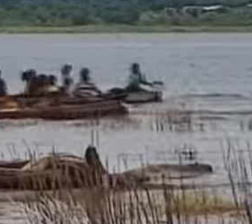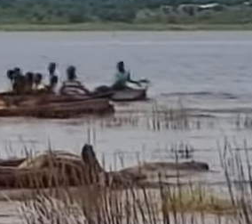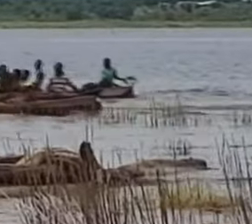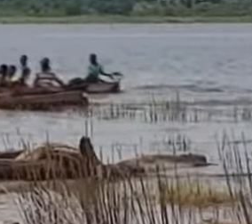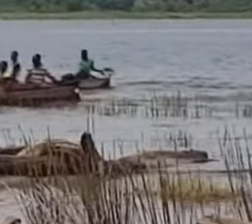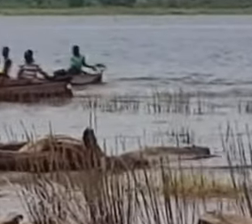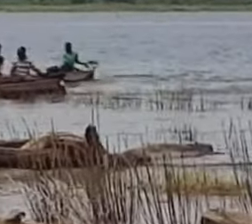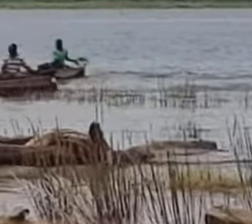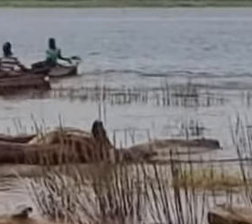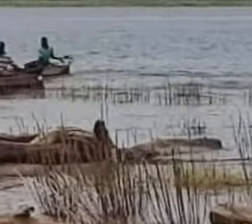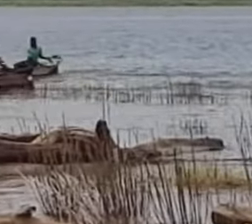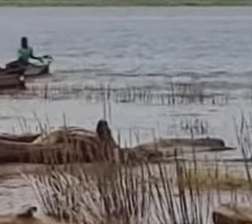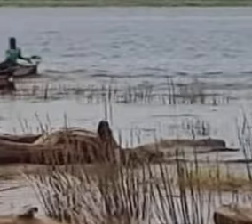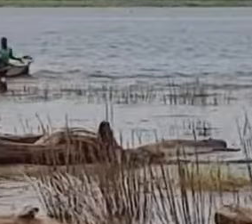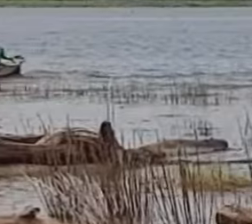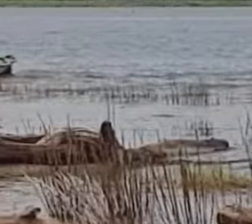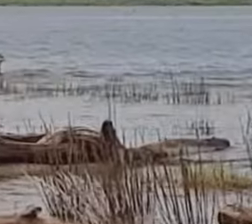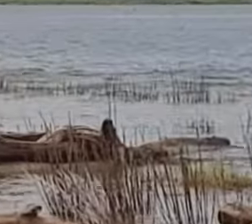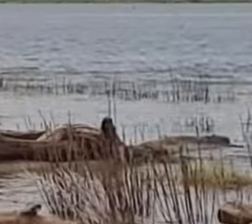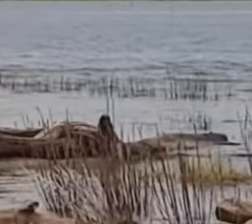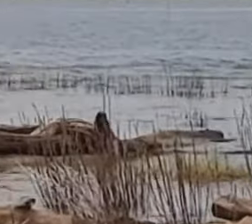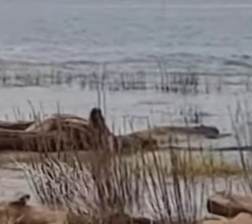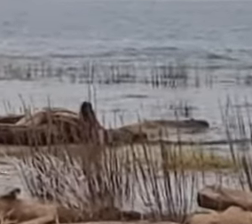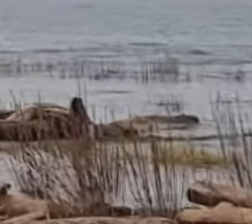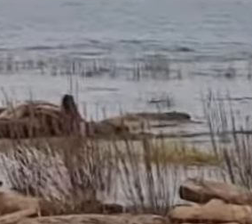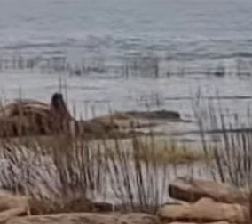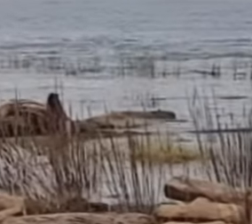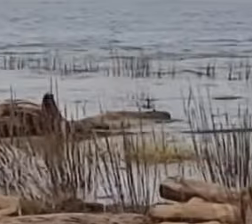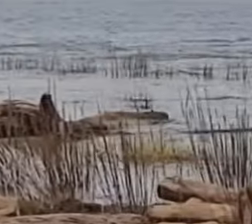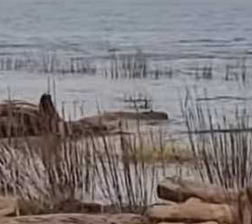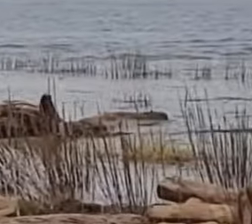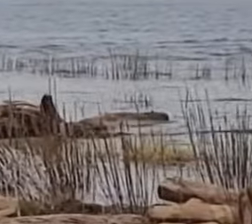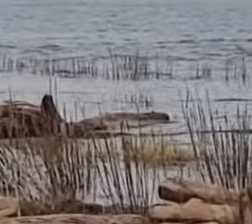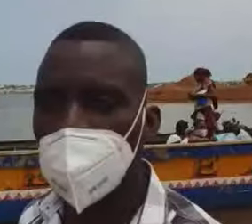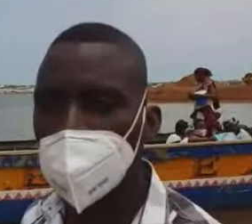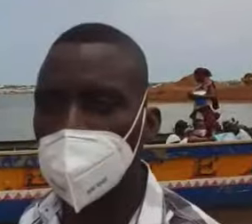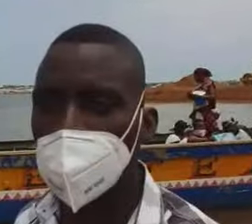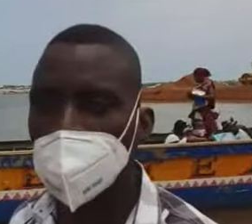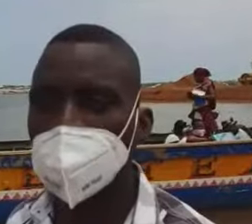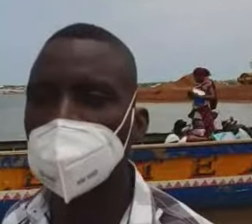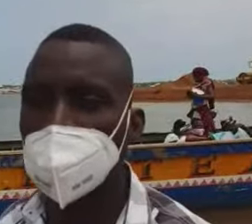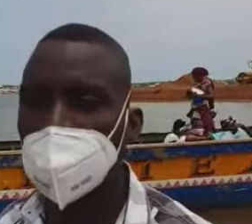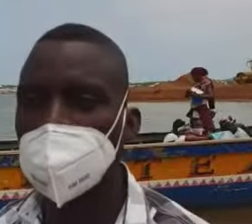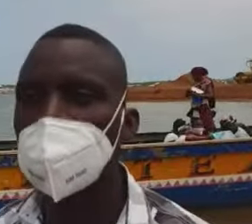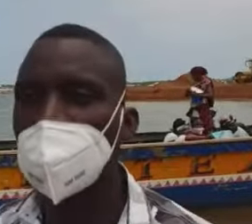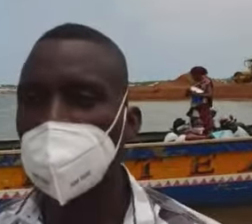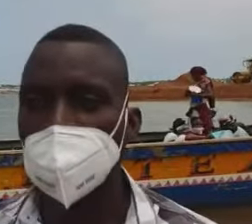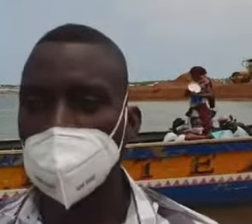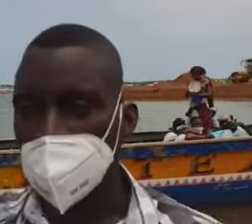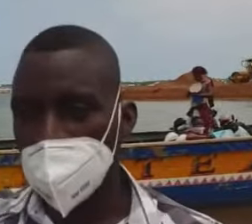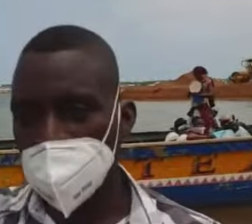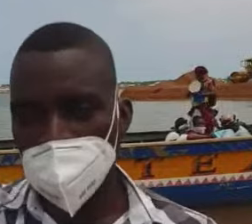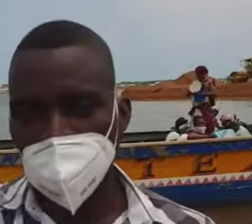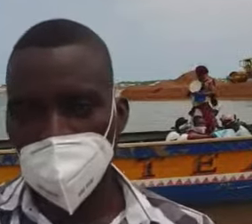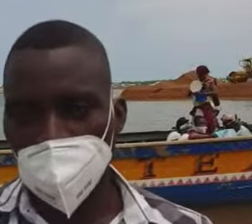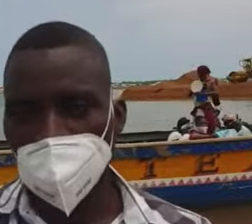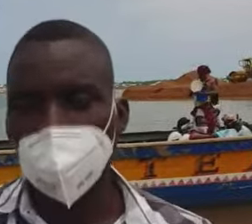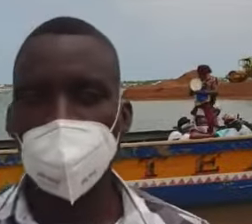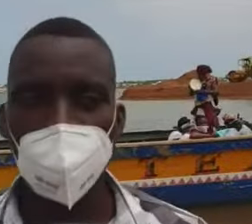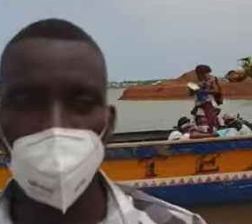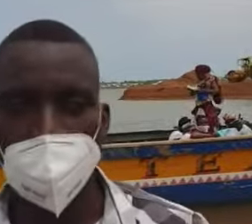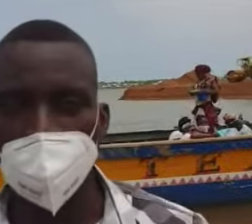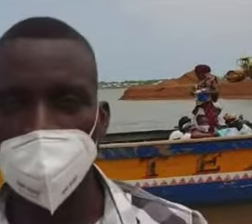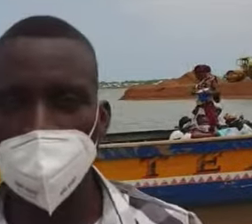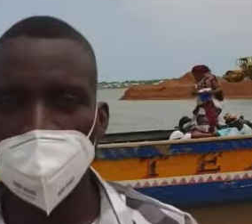But a business to me free baby. Omoba market. And the Omono accident here, it may happen because